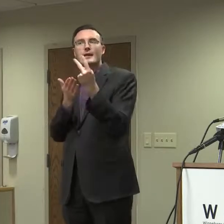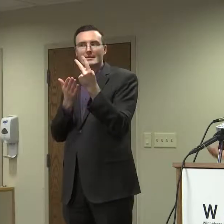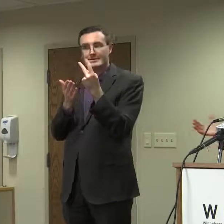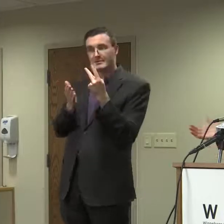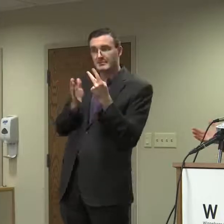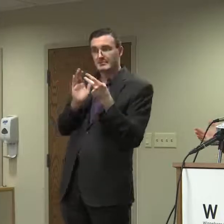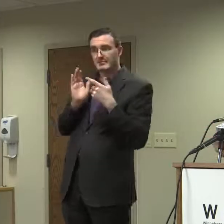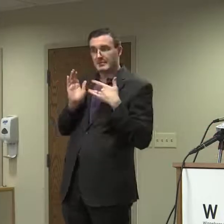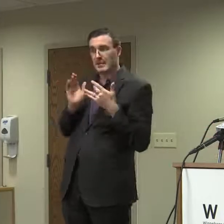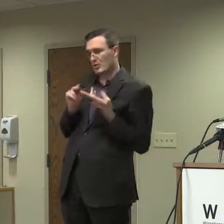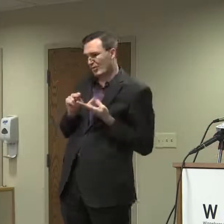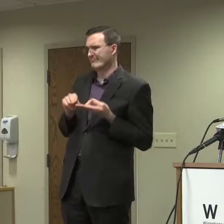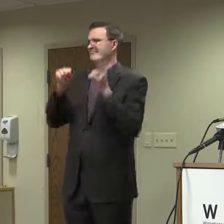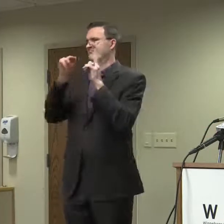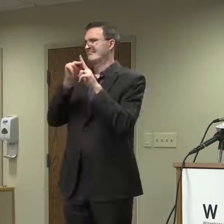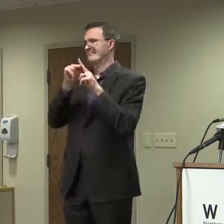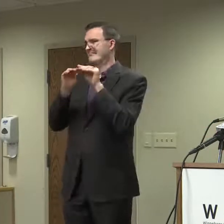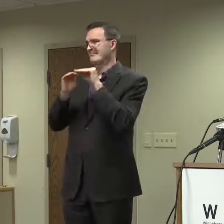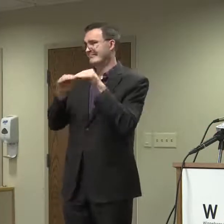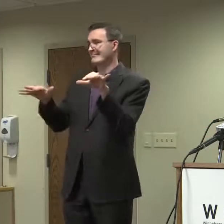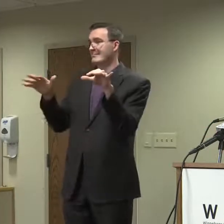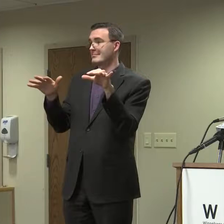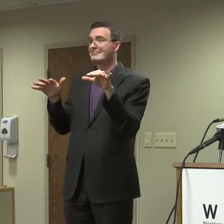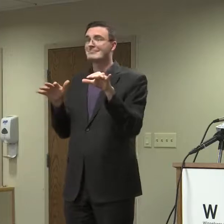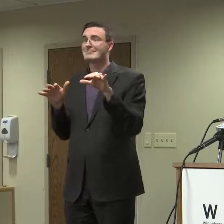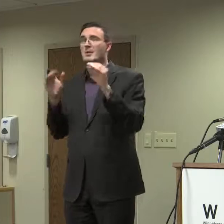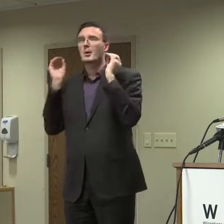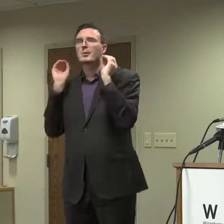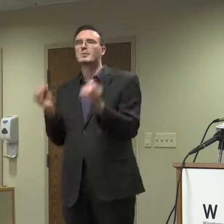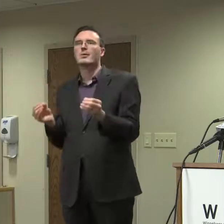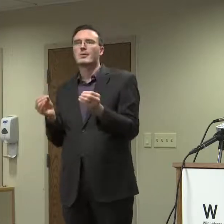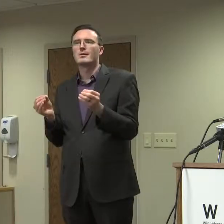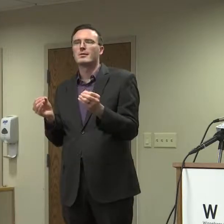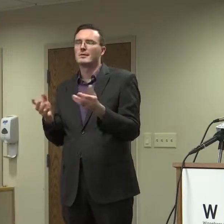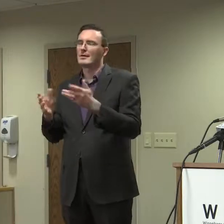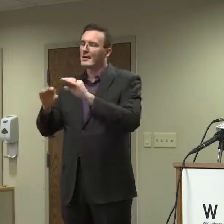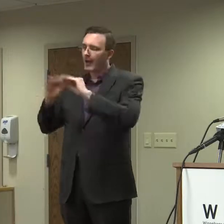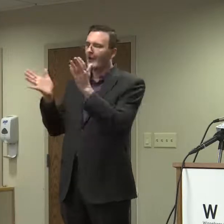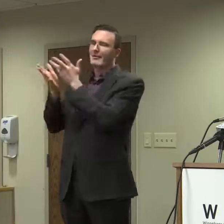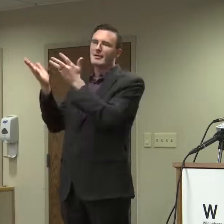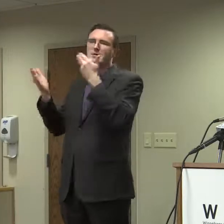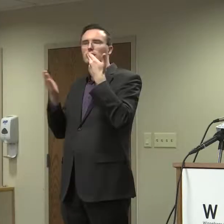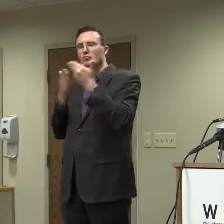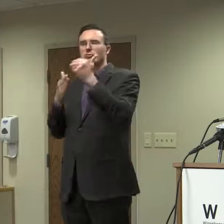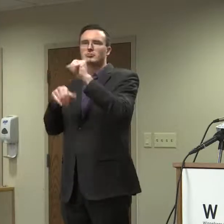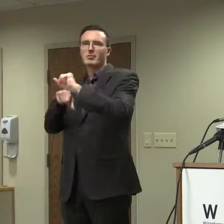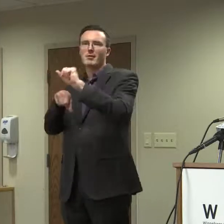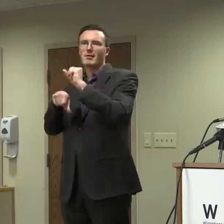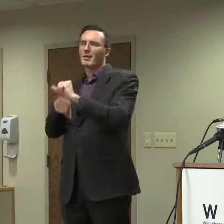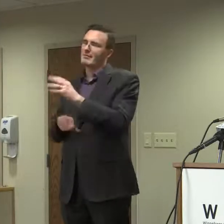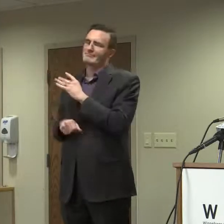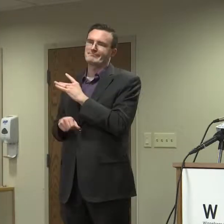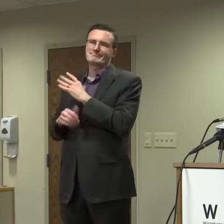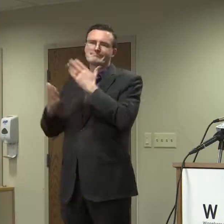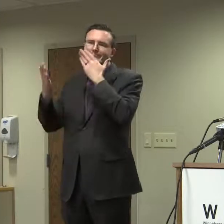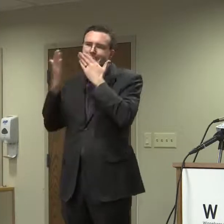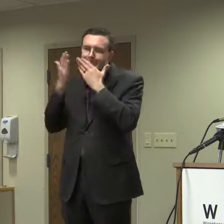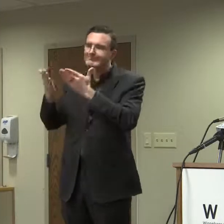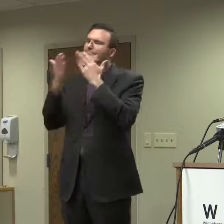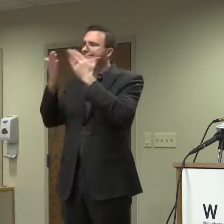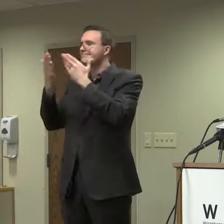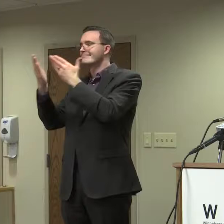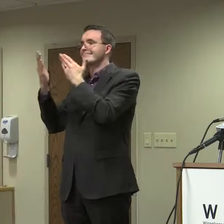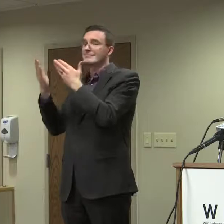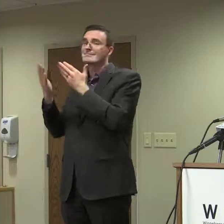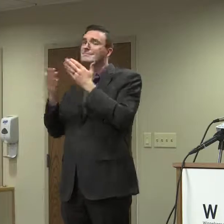see a spike, and they have really done a fine job. So I want to just say a big thank you to all those